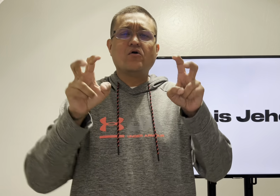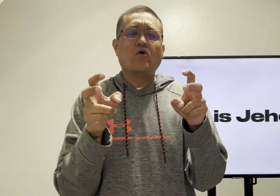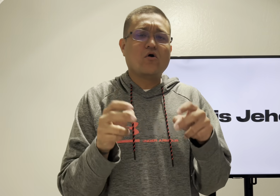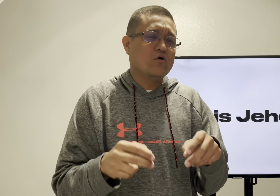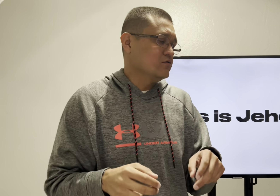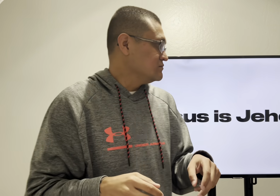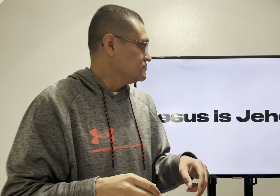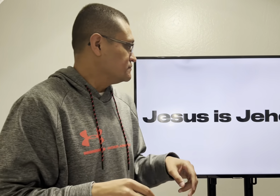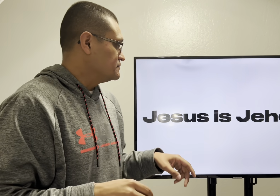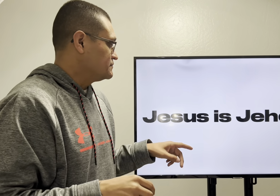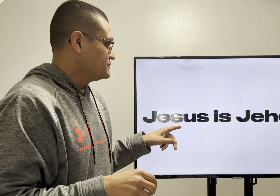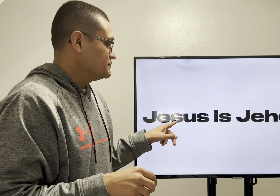Today's blog title,